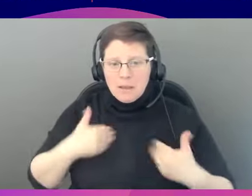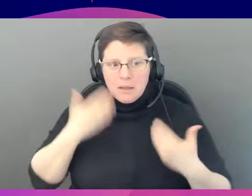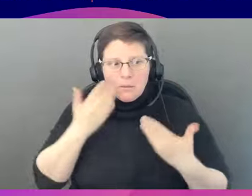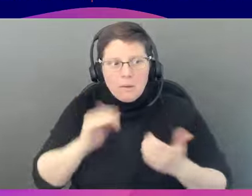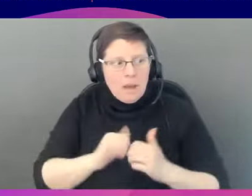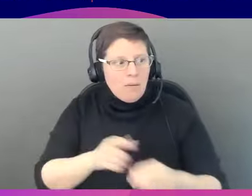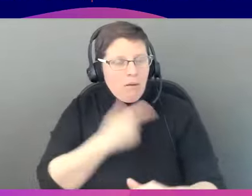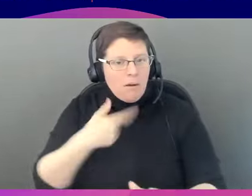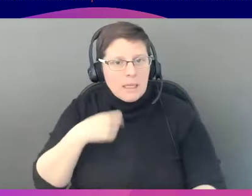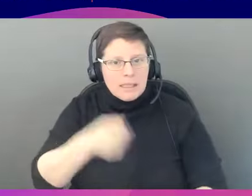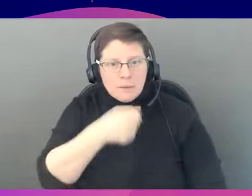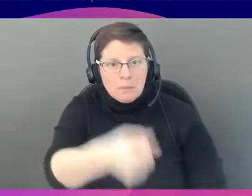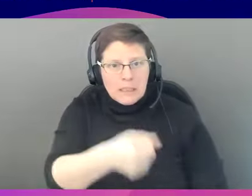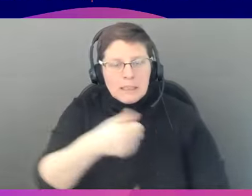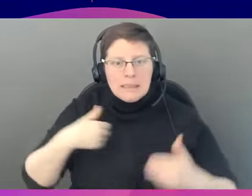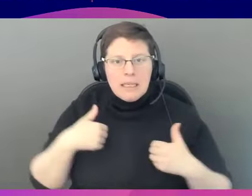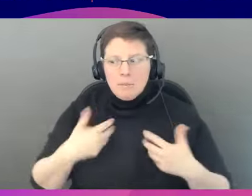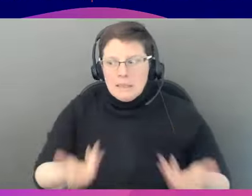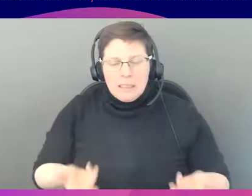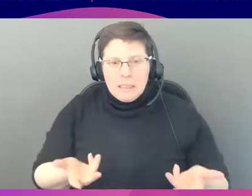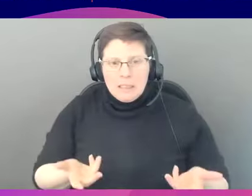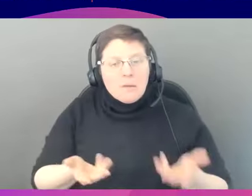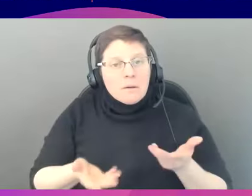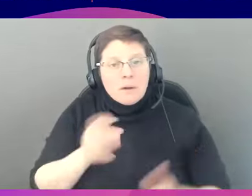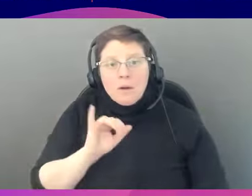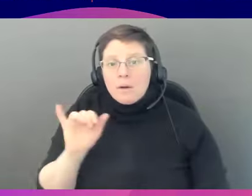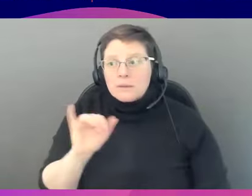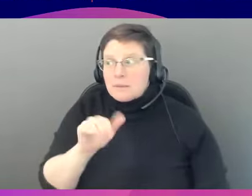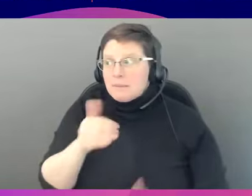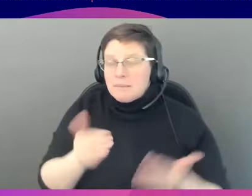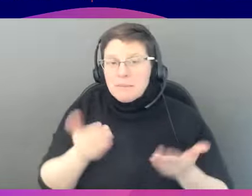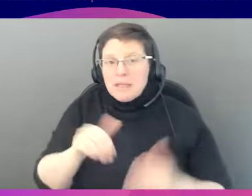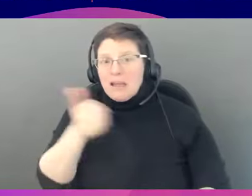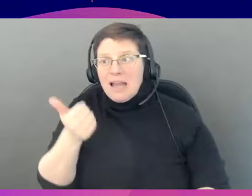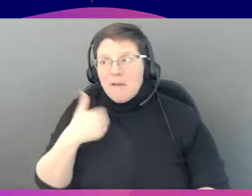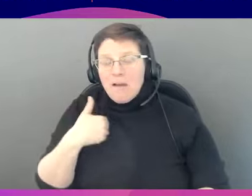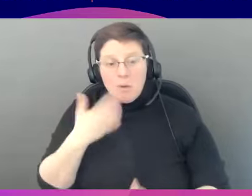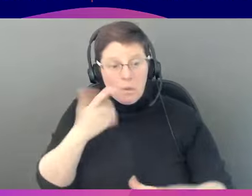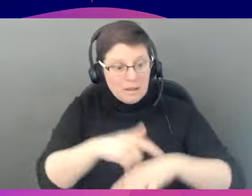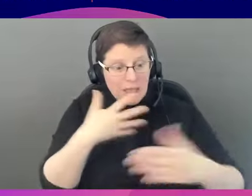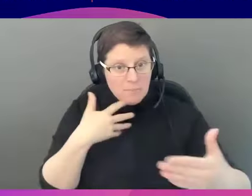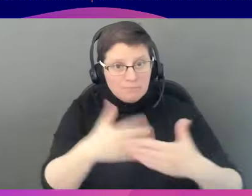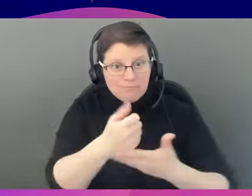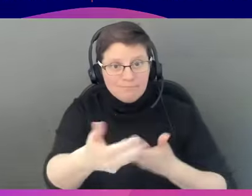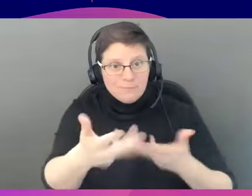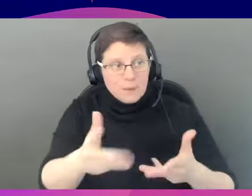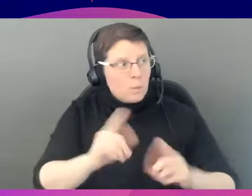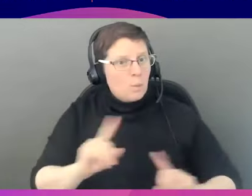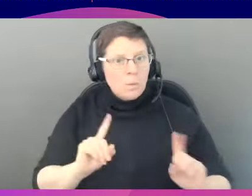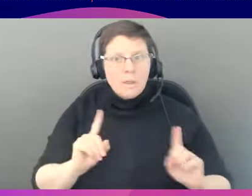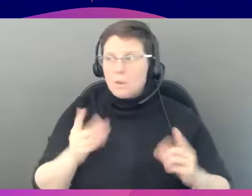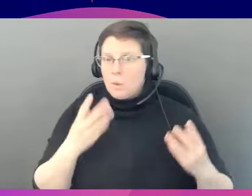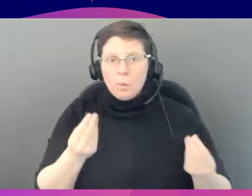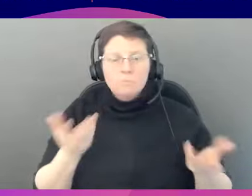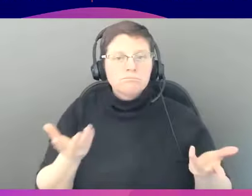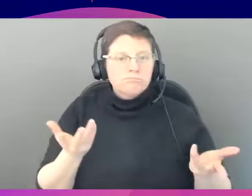animals to be in care, and they may not have other housing options once that time limit is met. Additionally, once that